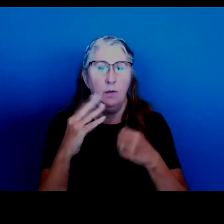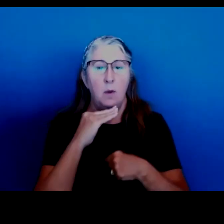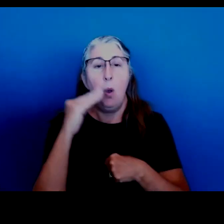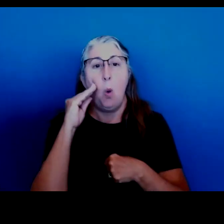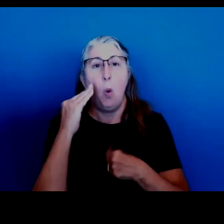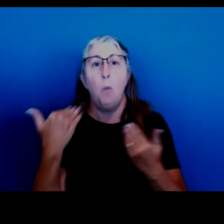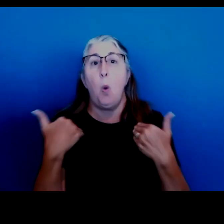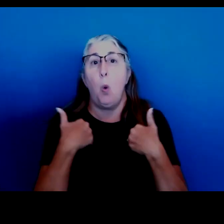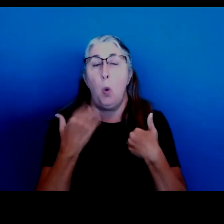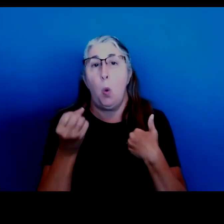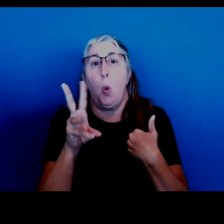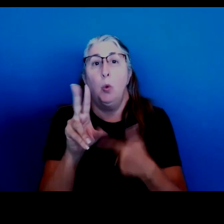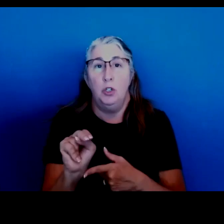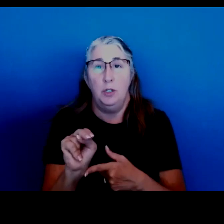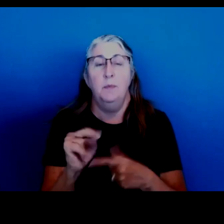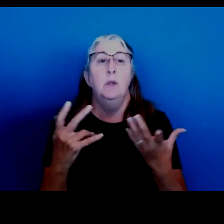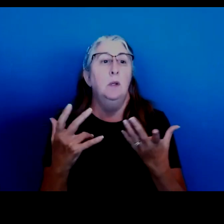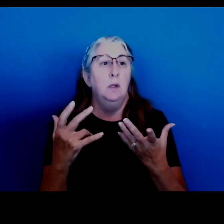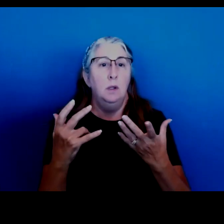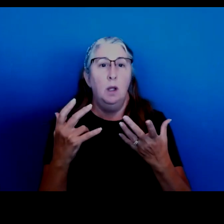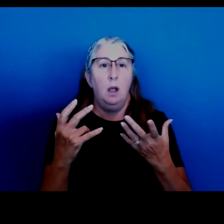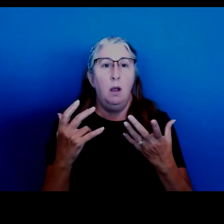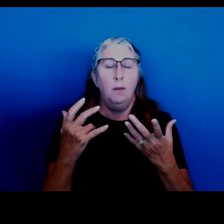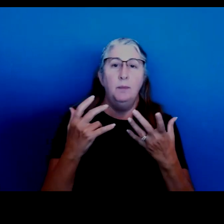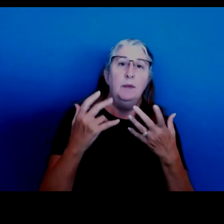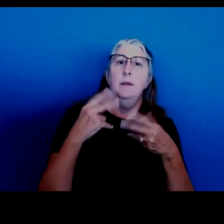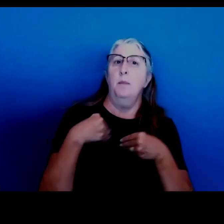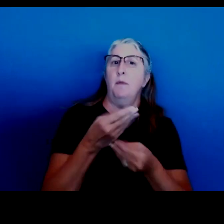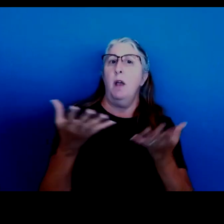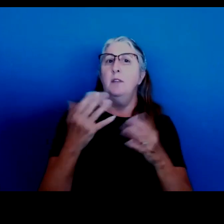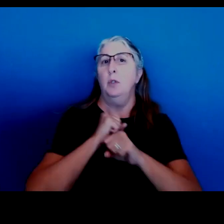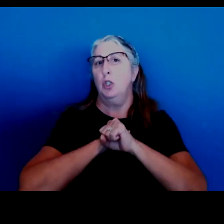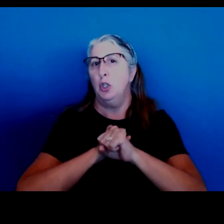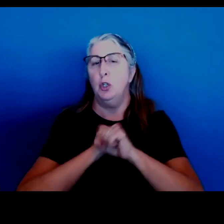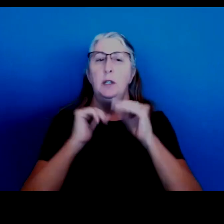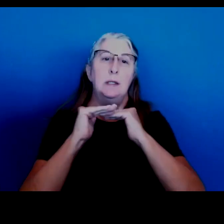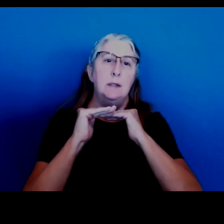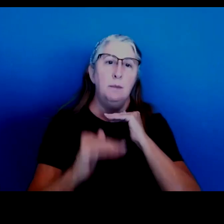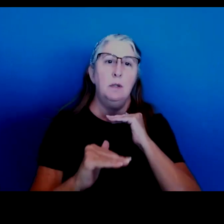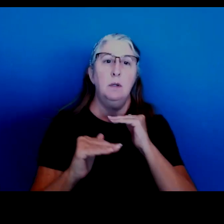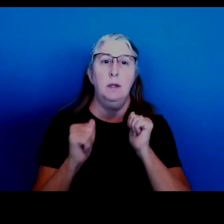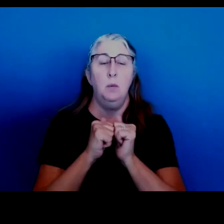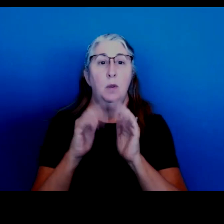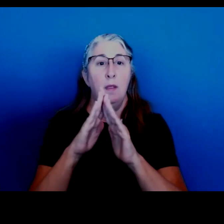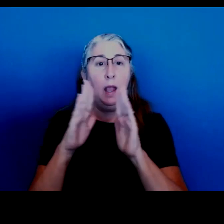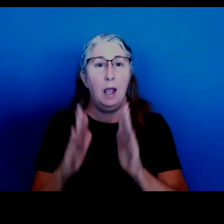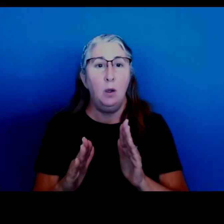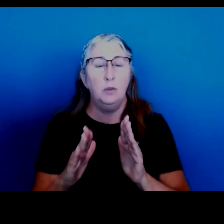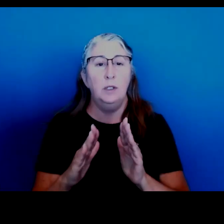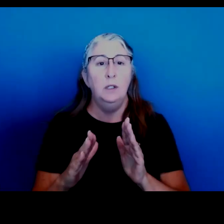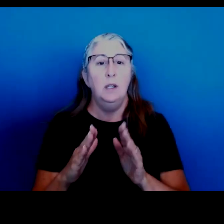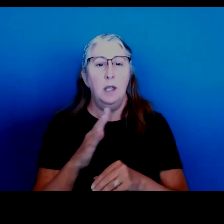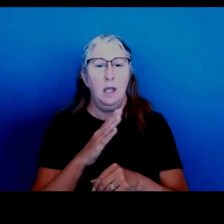you a sense of security and stability in your housing, which is such a key